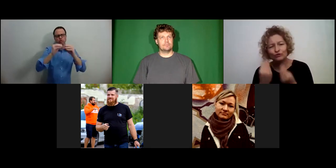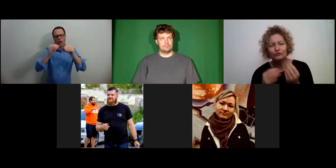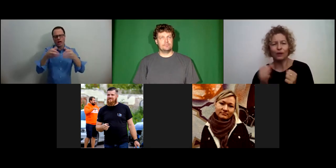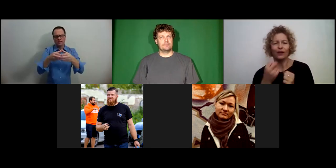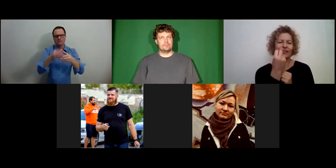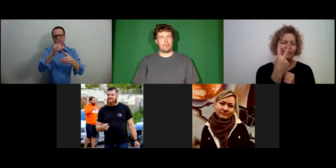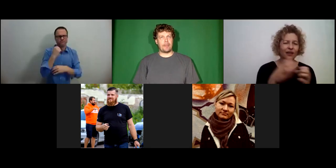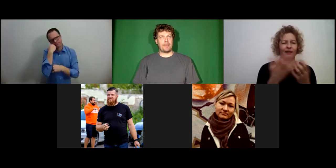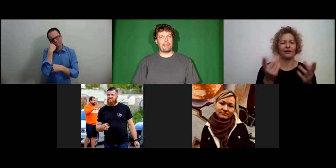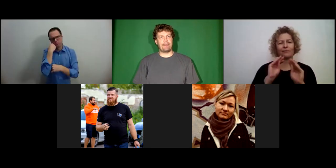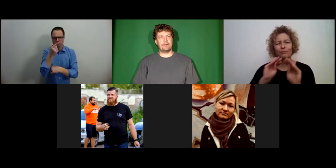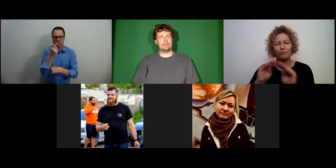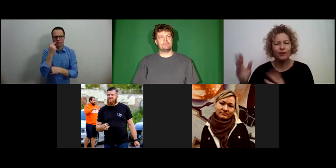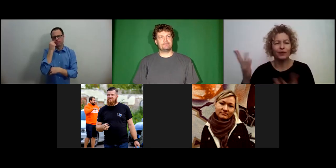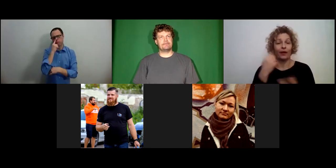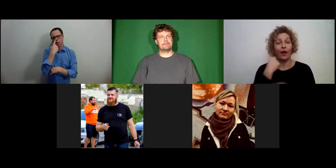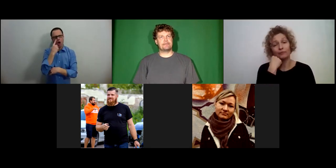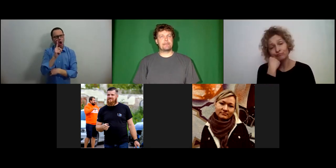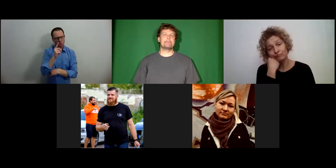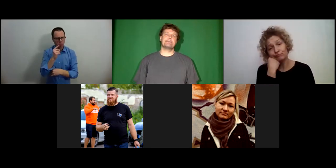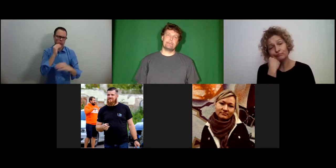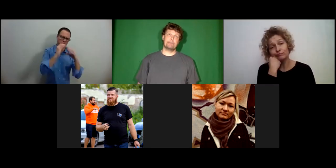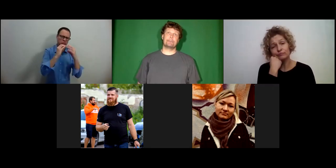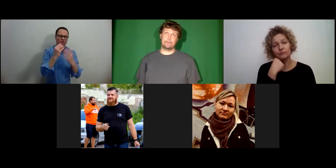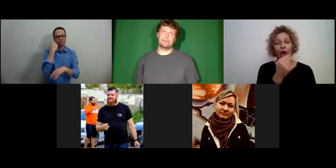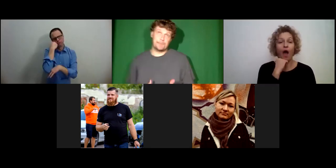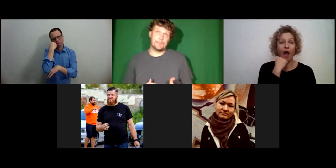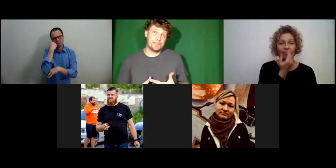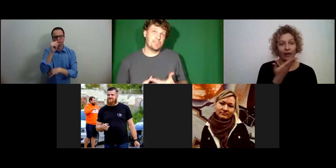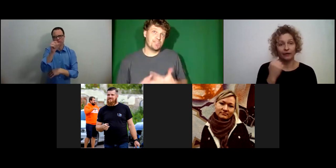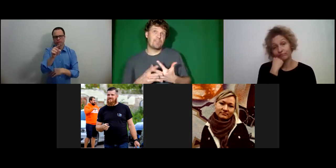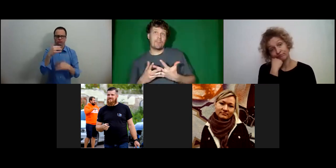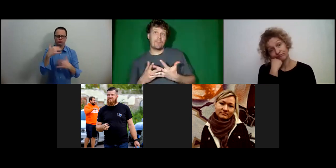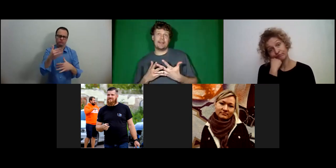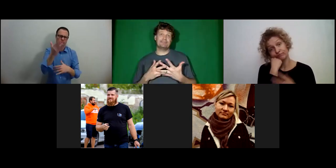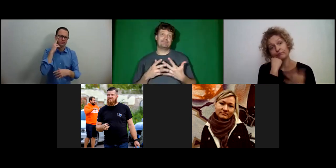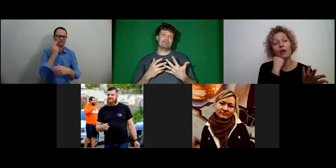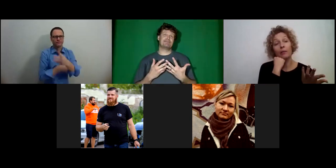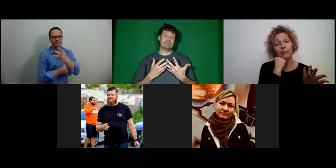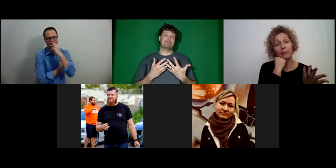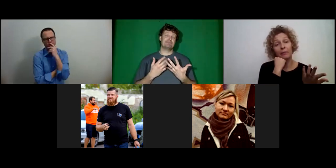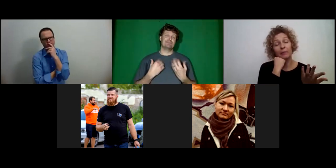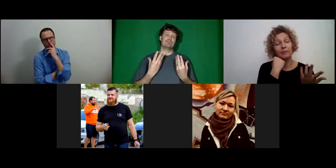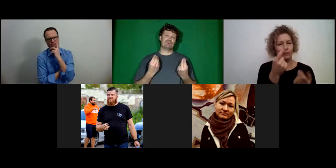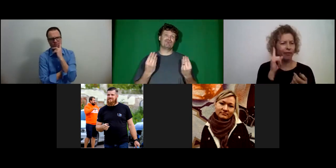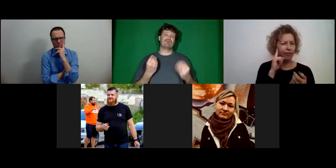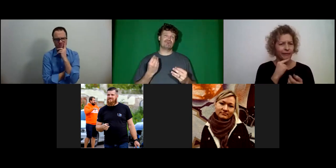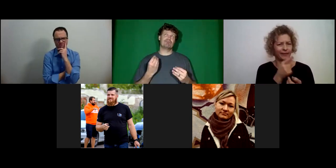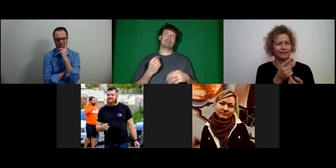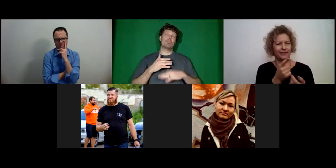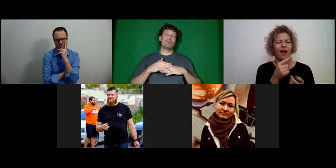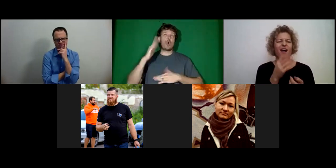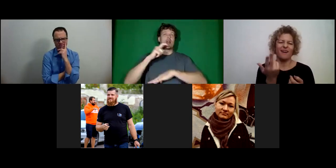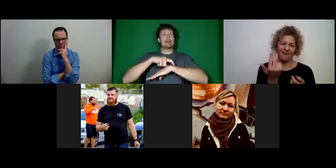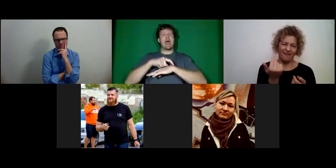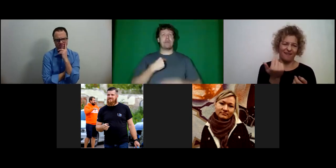communicated. You've traveled all over the world. Were you ever bored or isolated